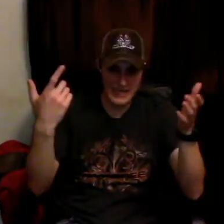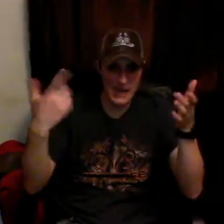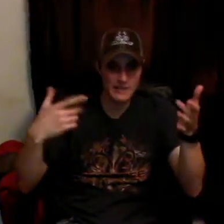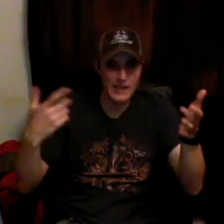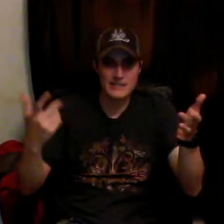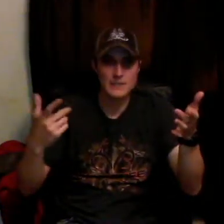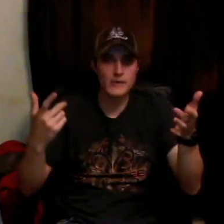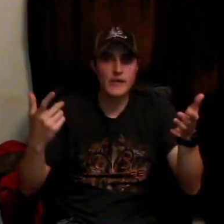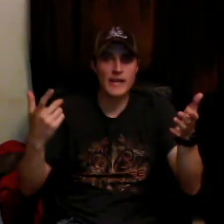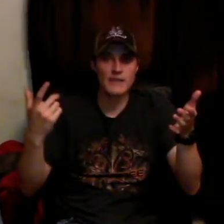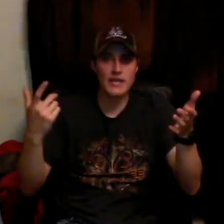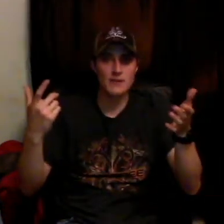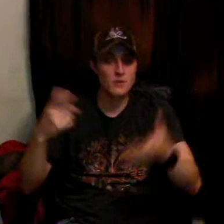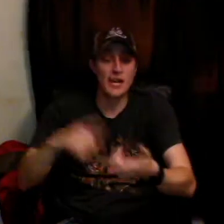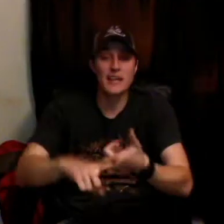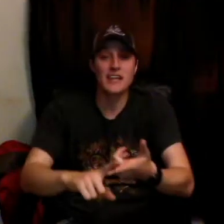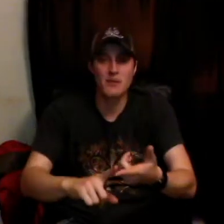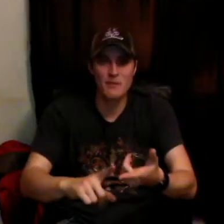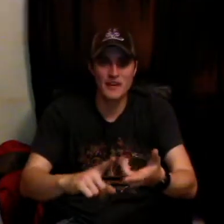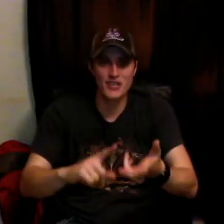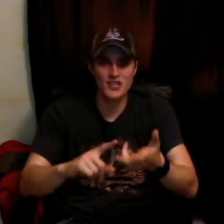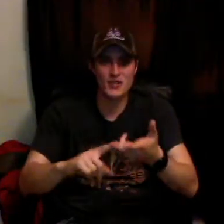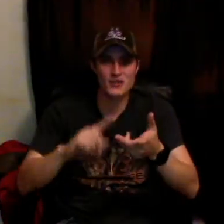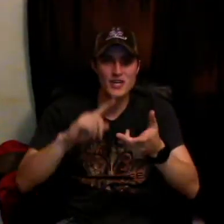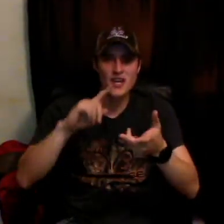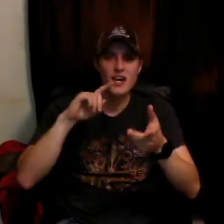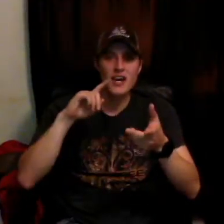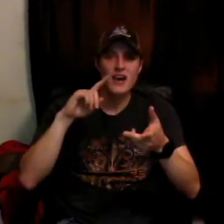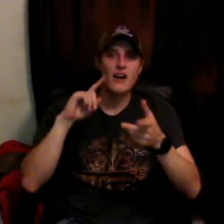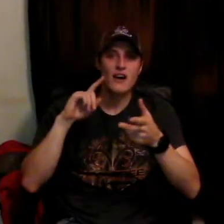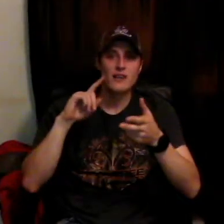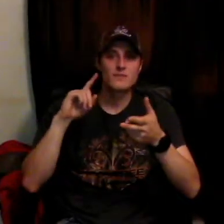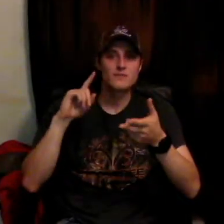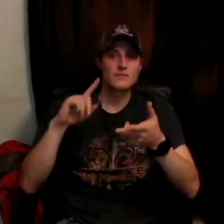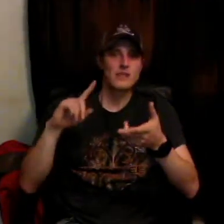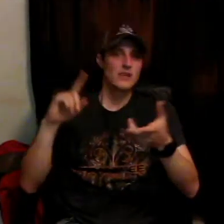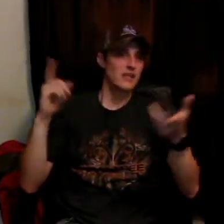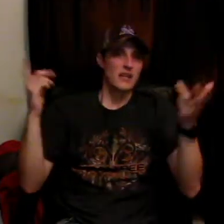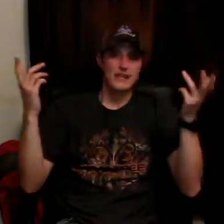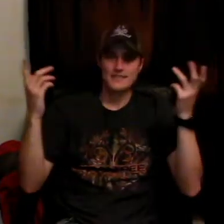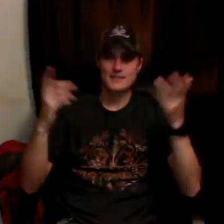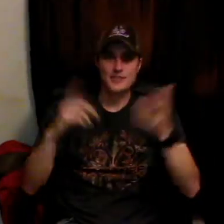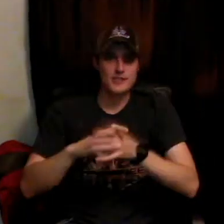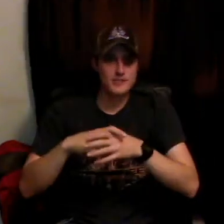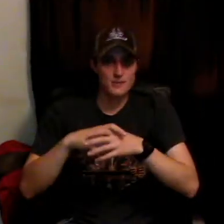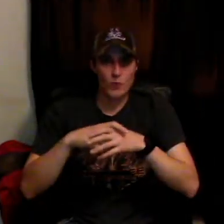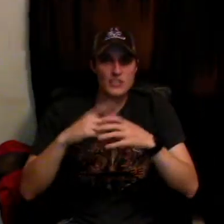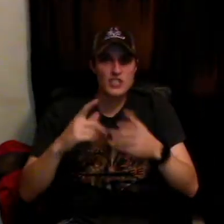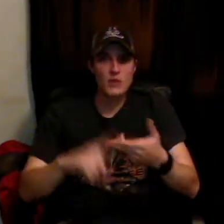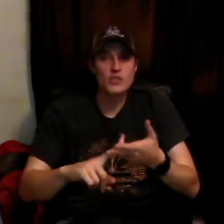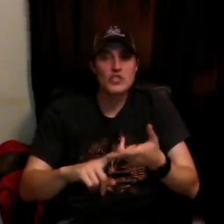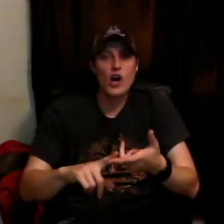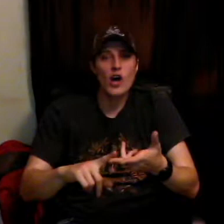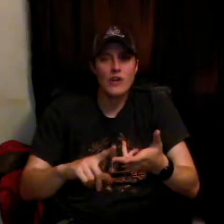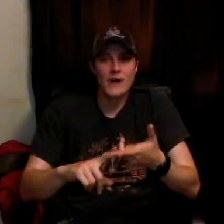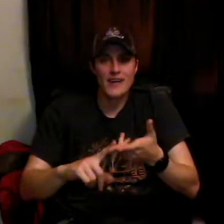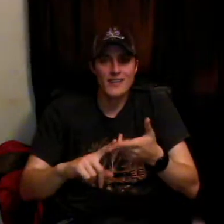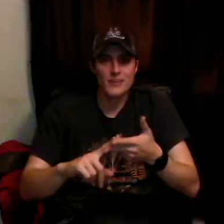I've got different headlamps. What headlamp am I going to use? Just which call am I going to do?